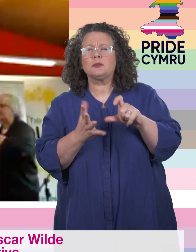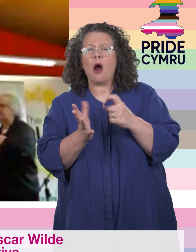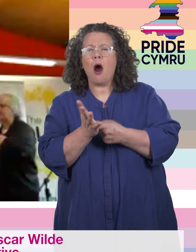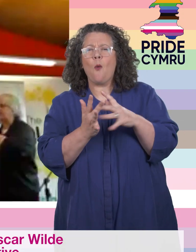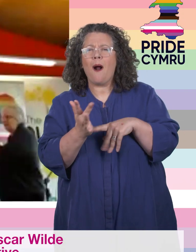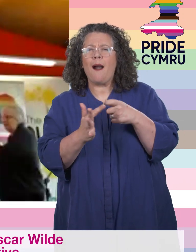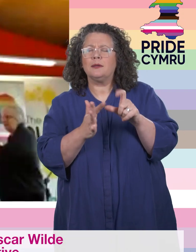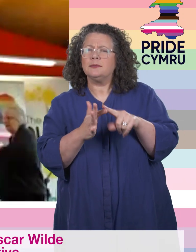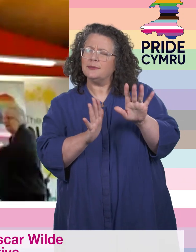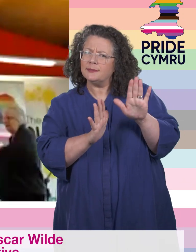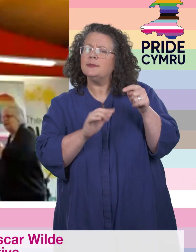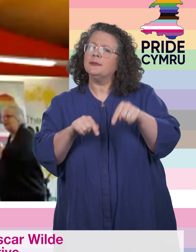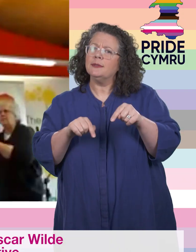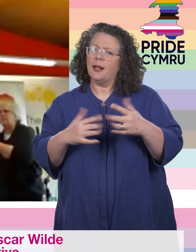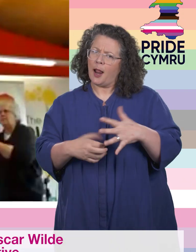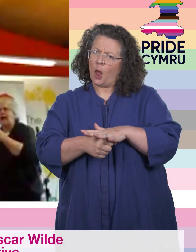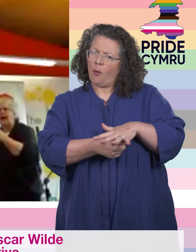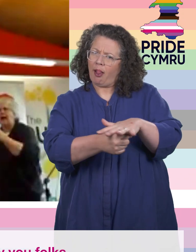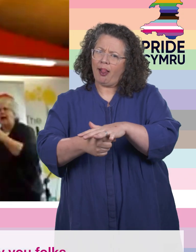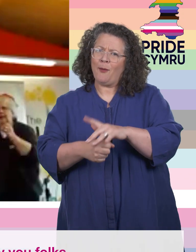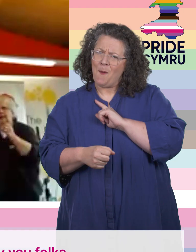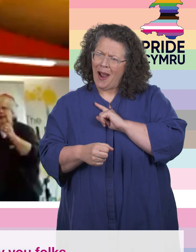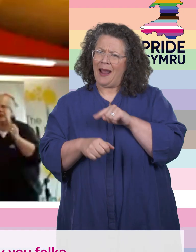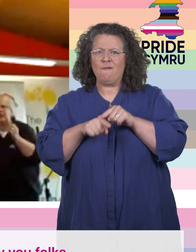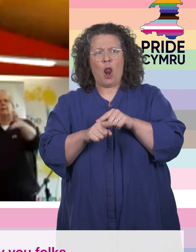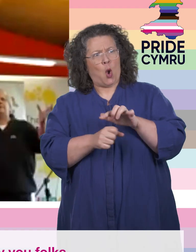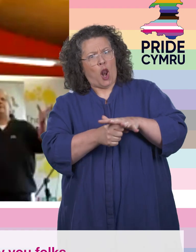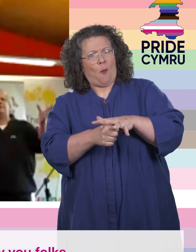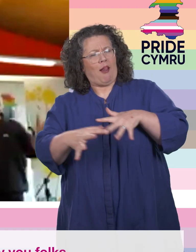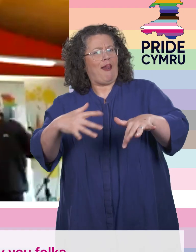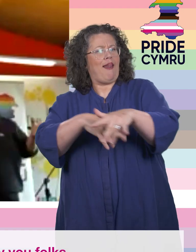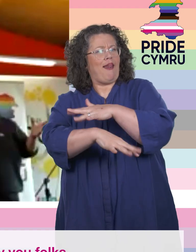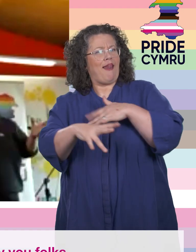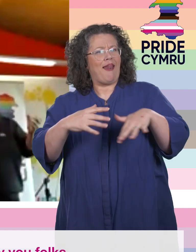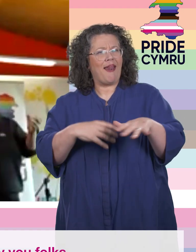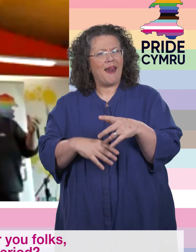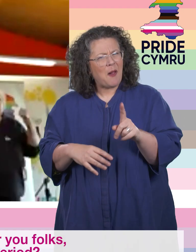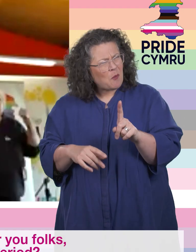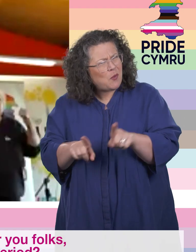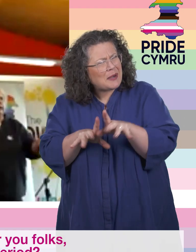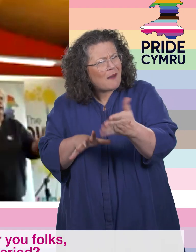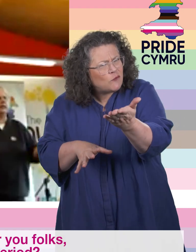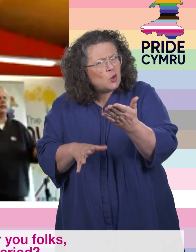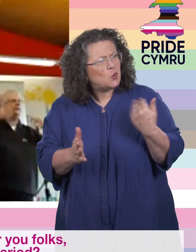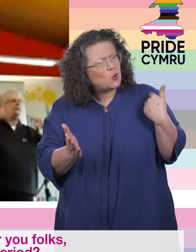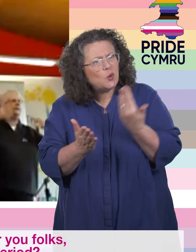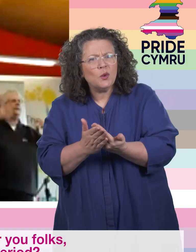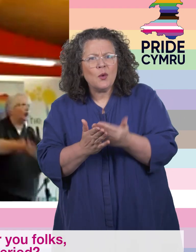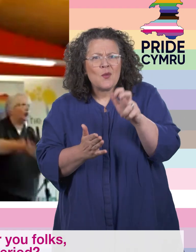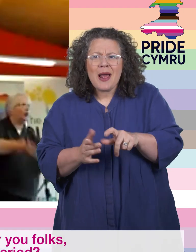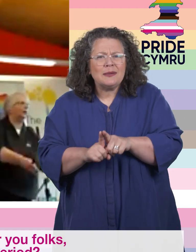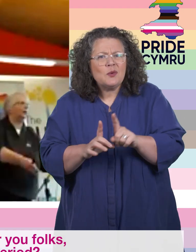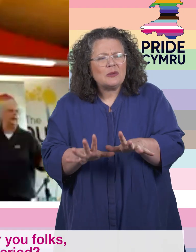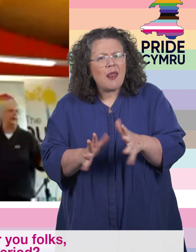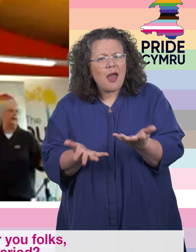away from the Oscar Wilde mainstream narrative. And because we want to talk about you folks. you know, what has life been like for